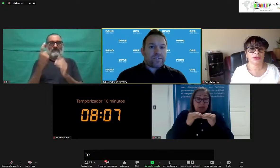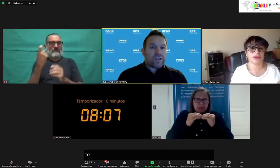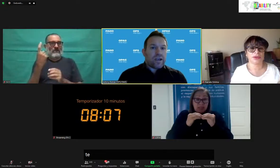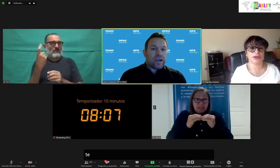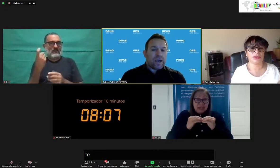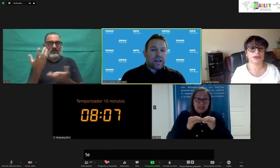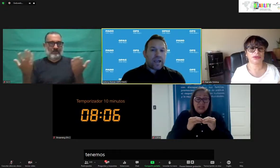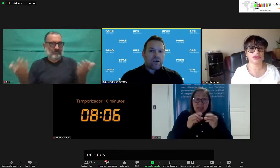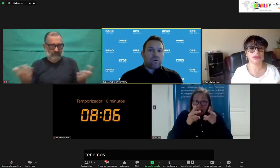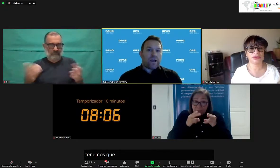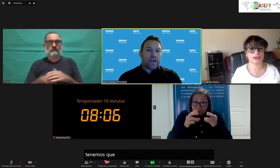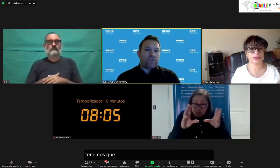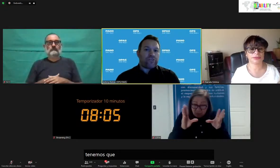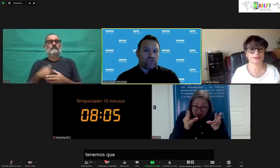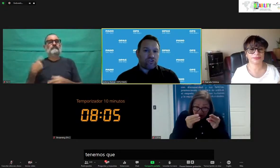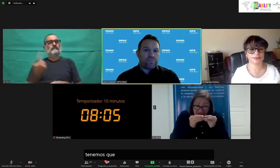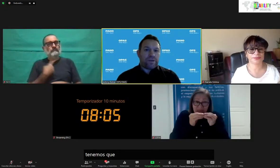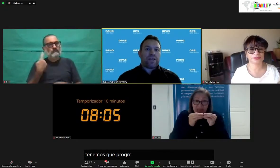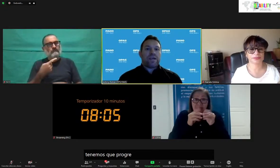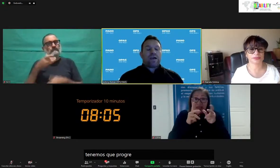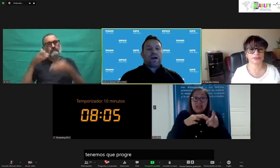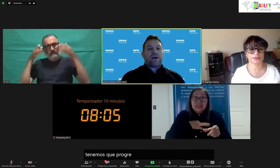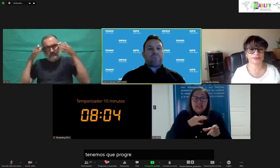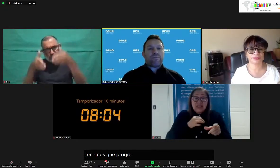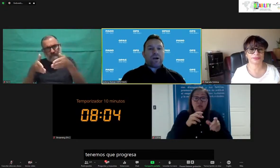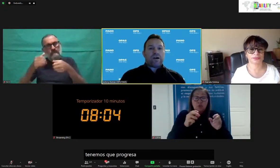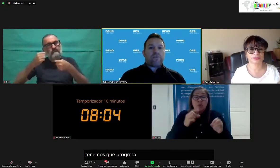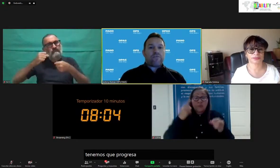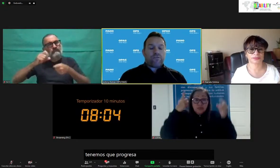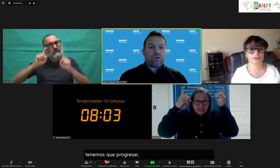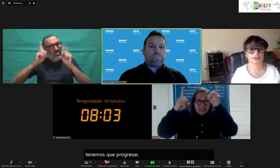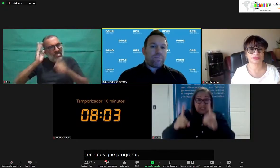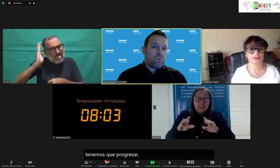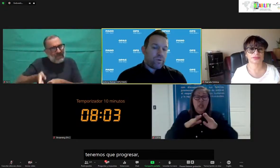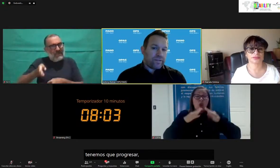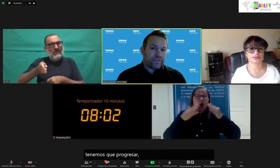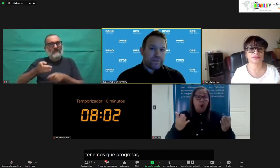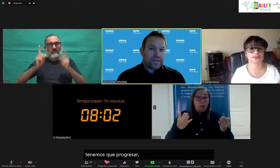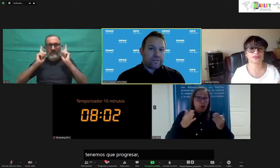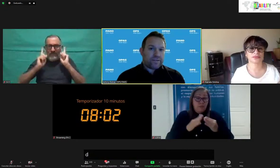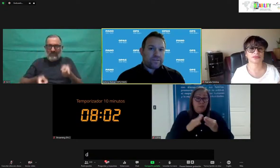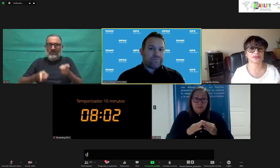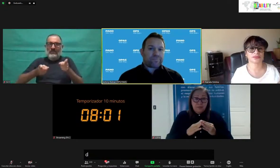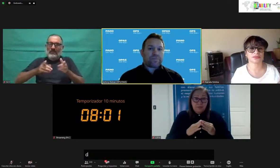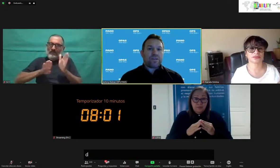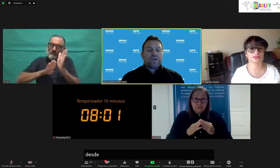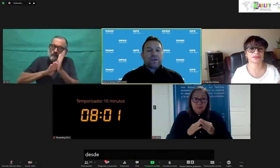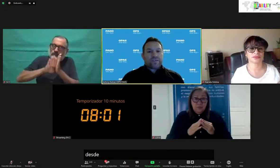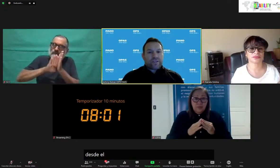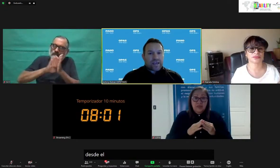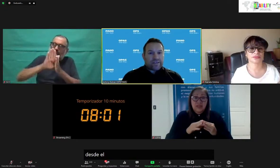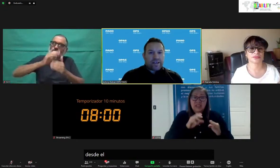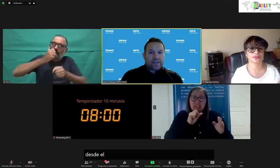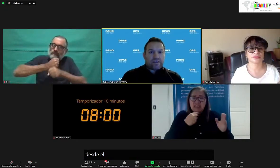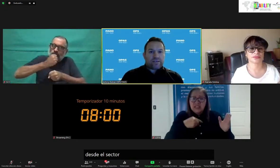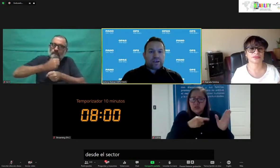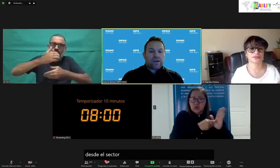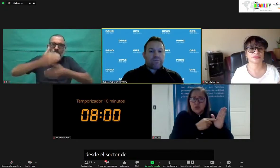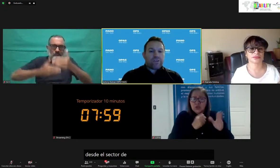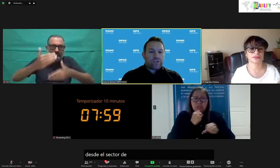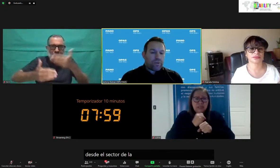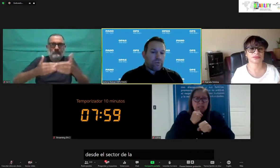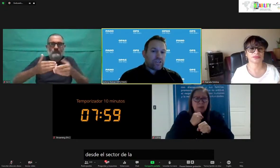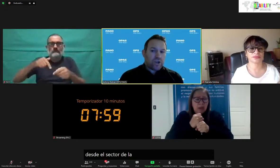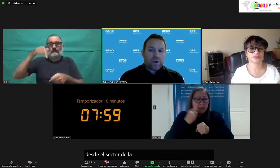what and how health should be um for people with disabilities to that end